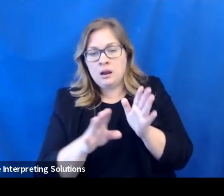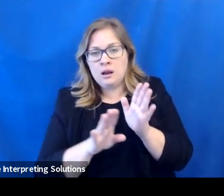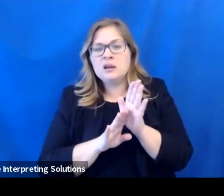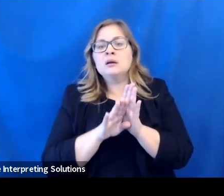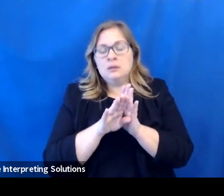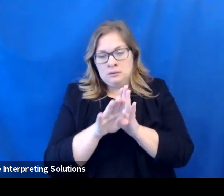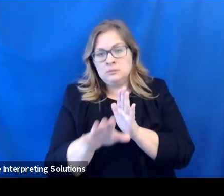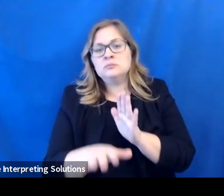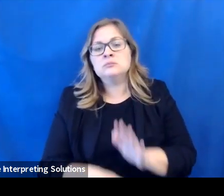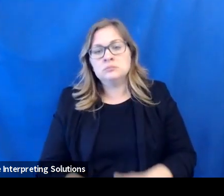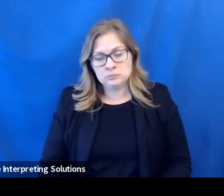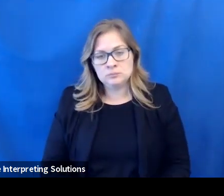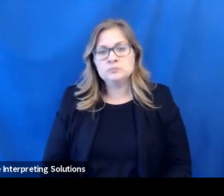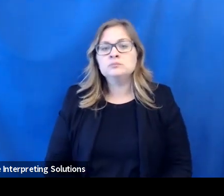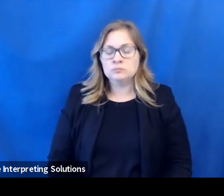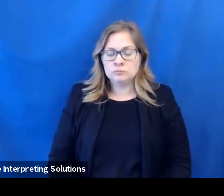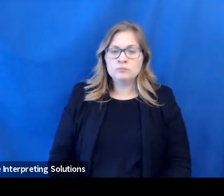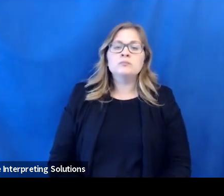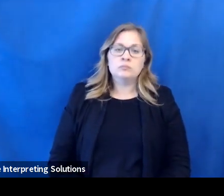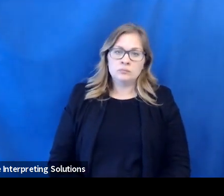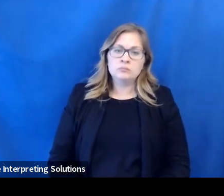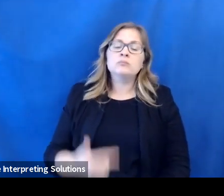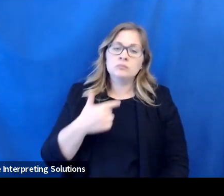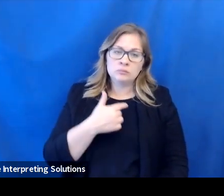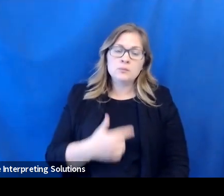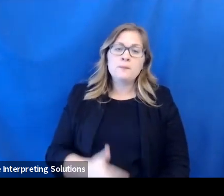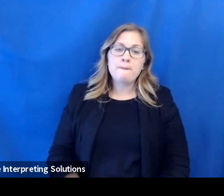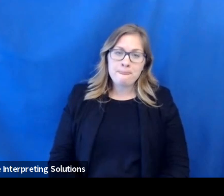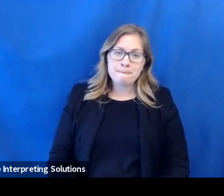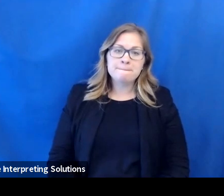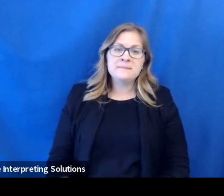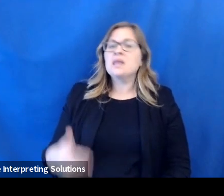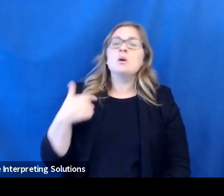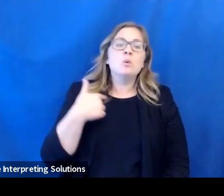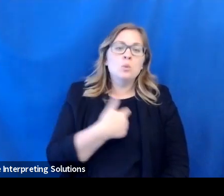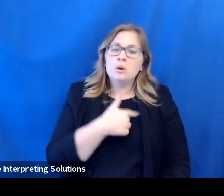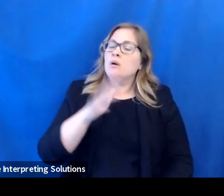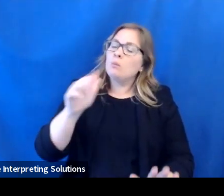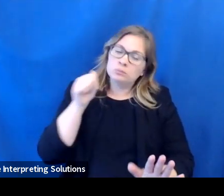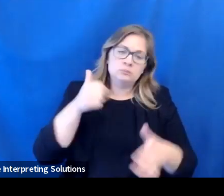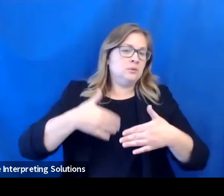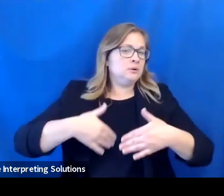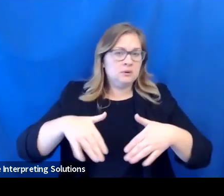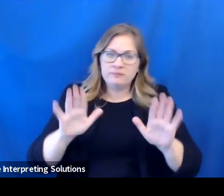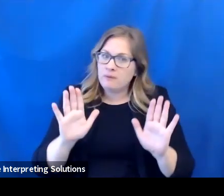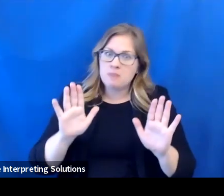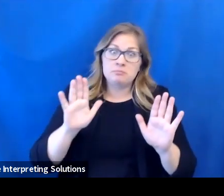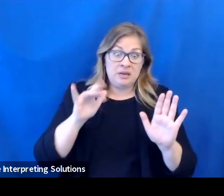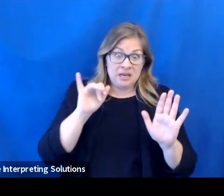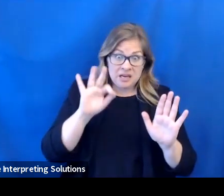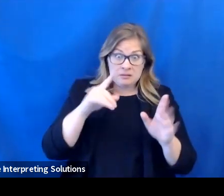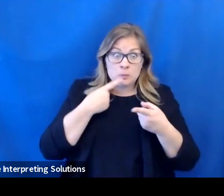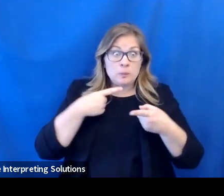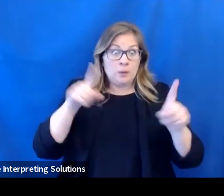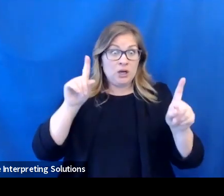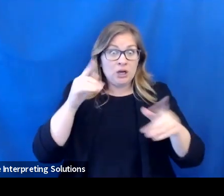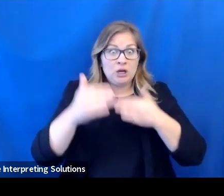of them to do. And we're not going to give up on the things that are working, but I think we can add more things that